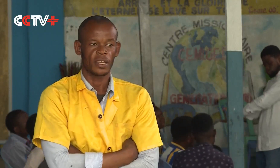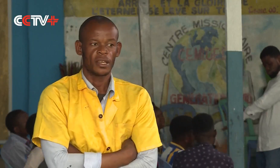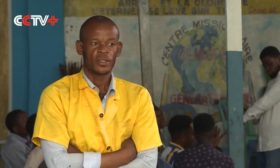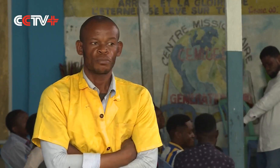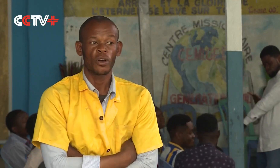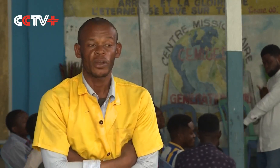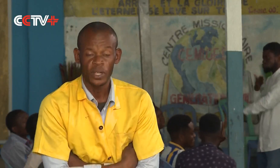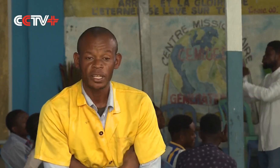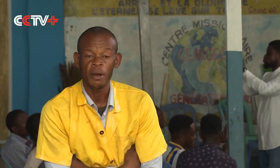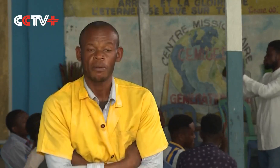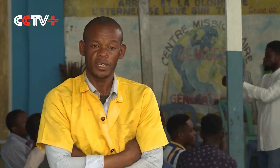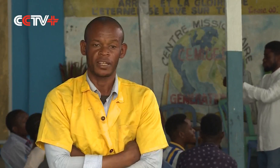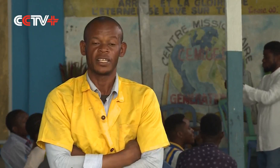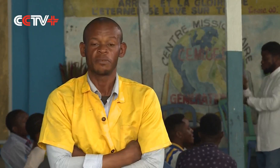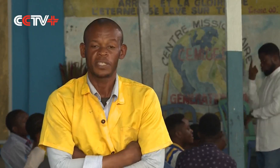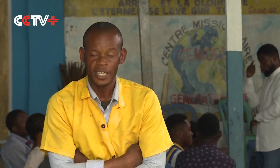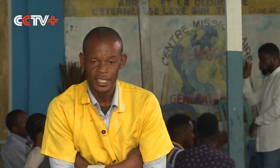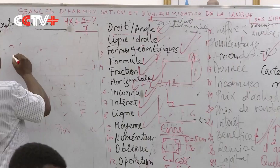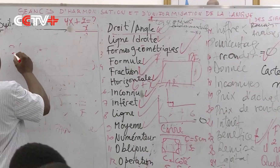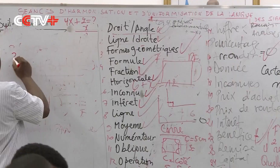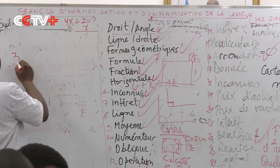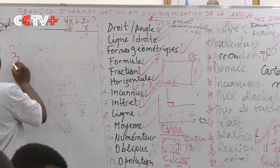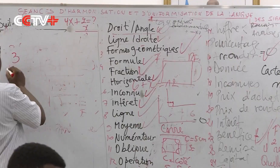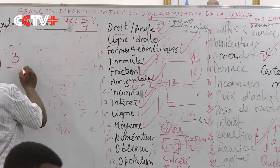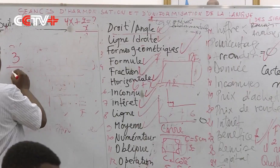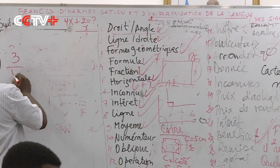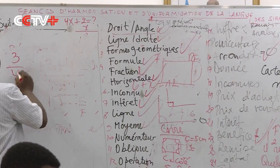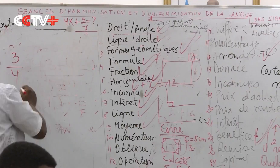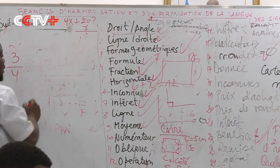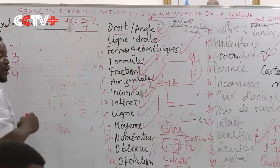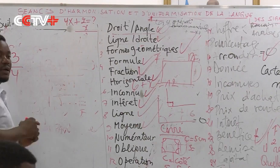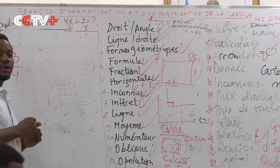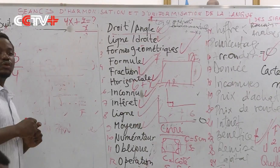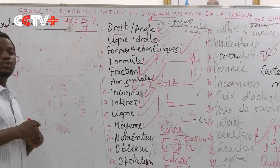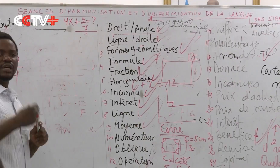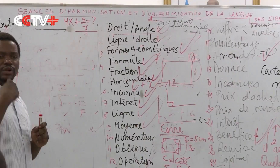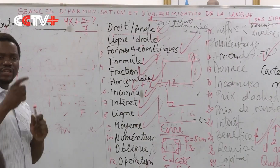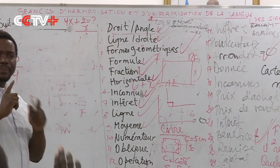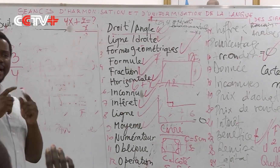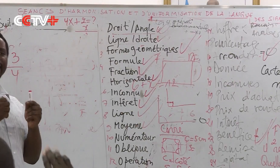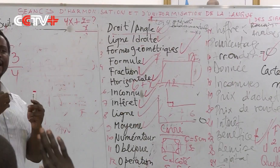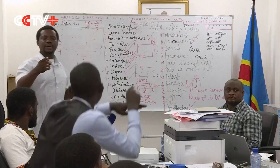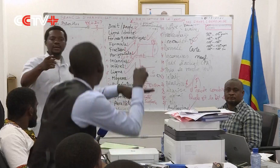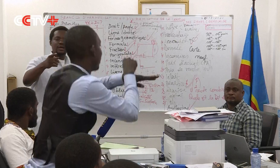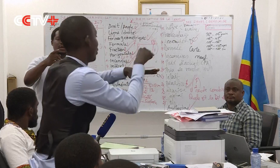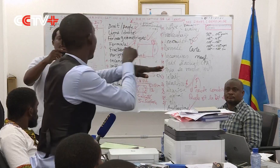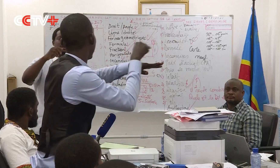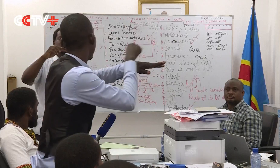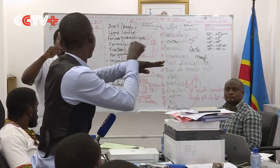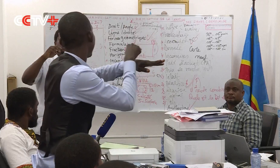practical skills to enable them get work. Sign language experts from different provinces are now meeting in